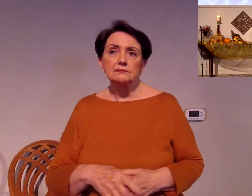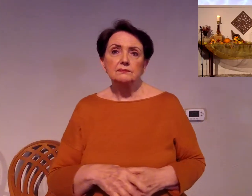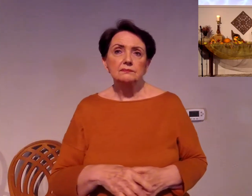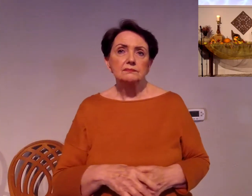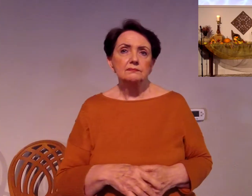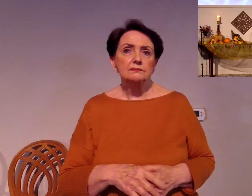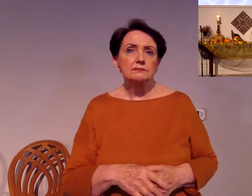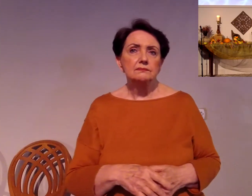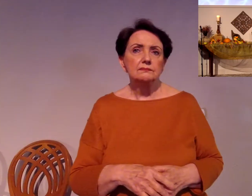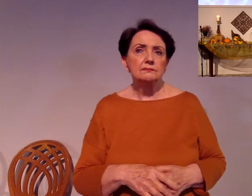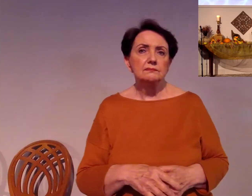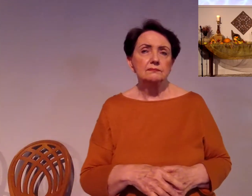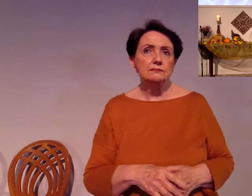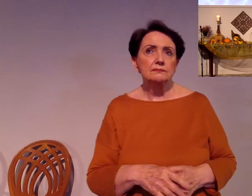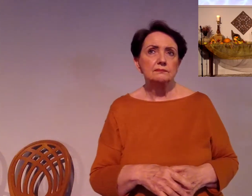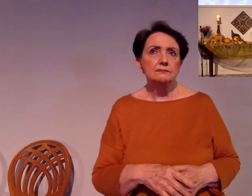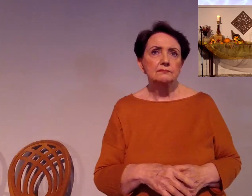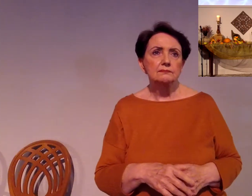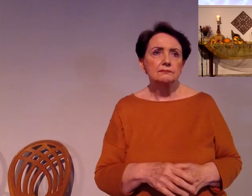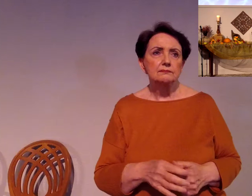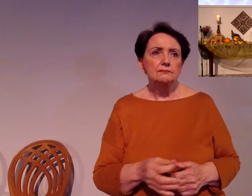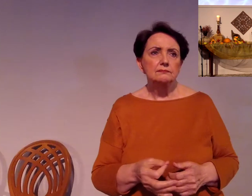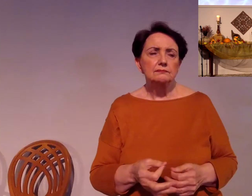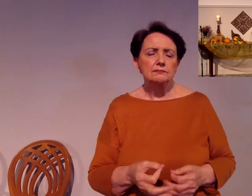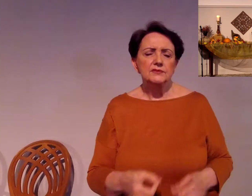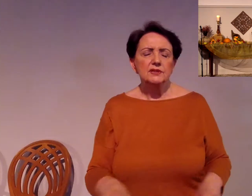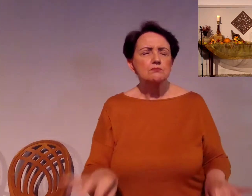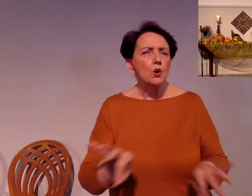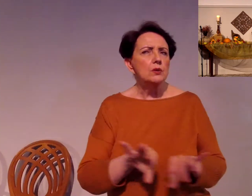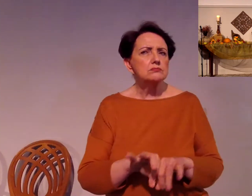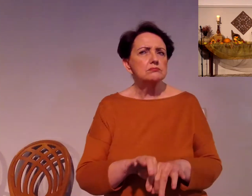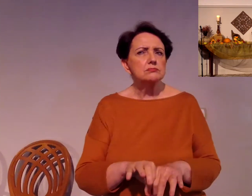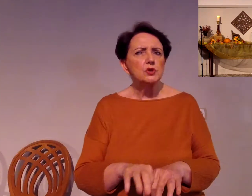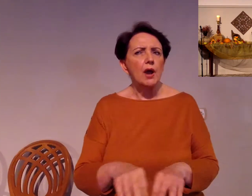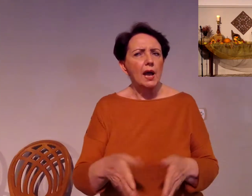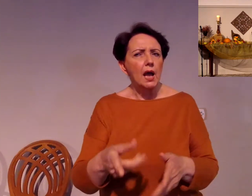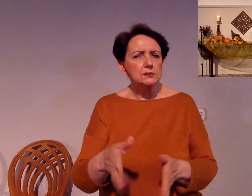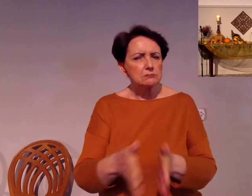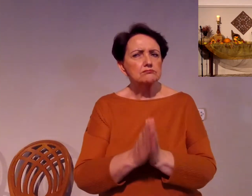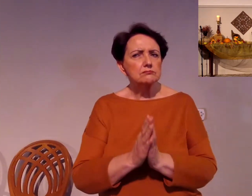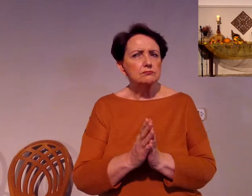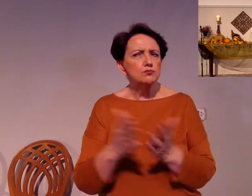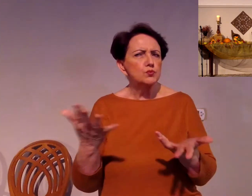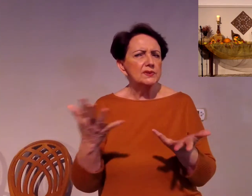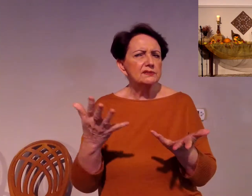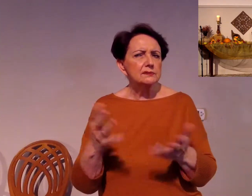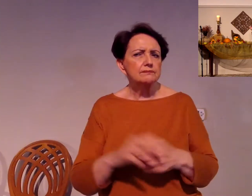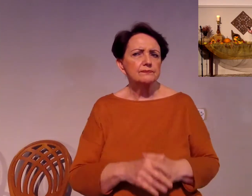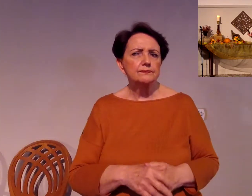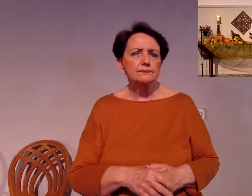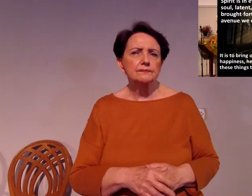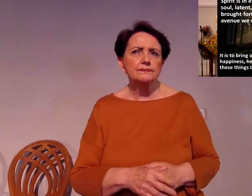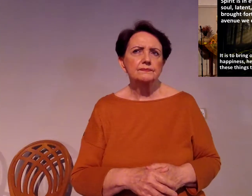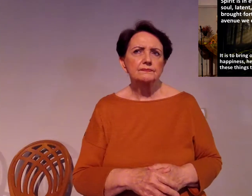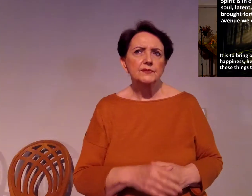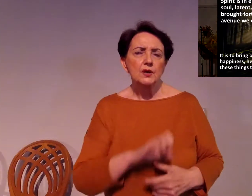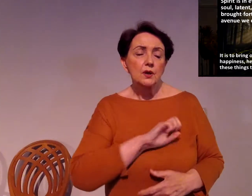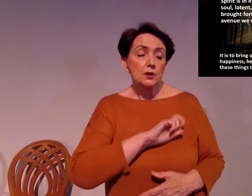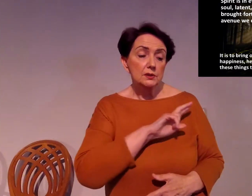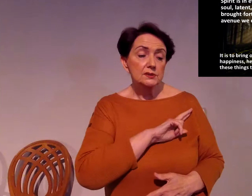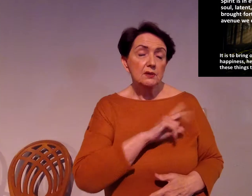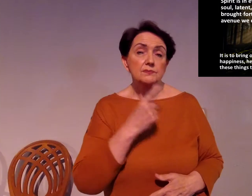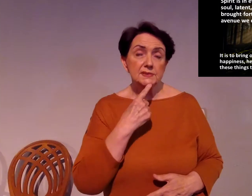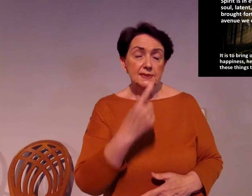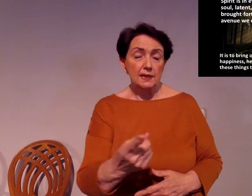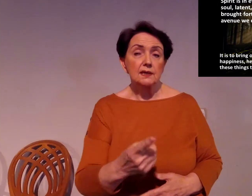important that we take a moment to go, okay, what is it? Because Ernest Holmes tells us that